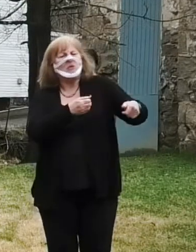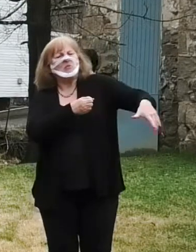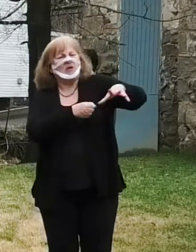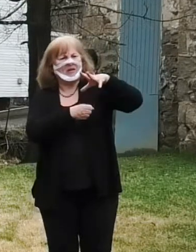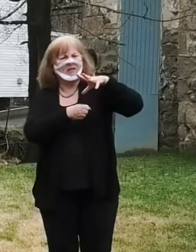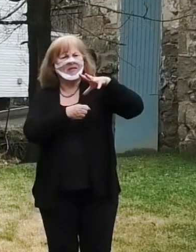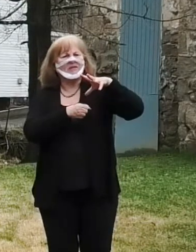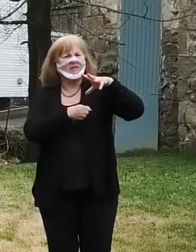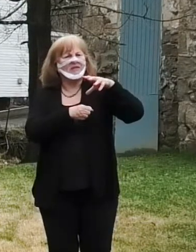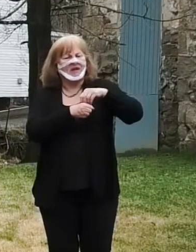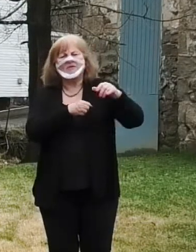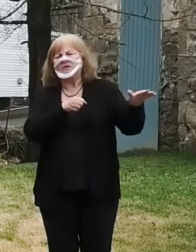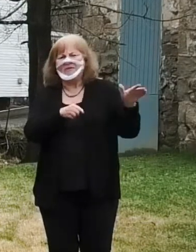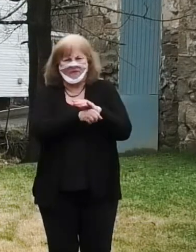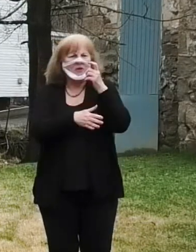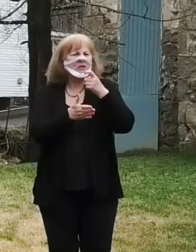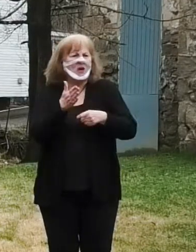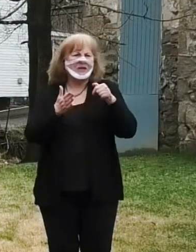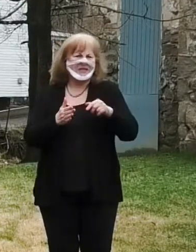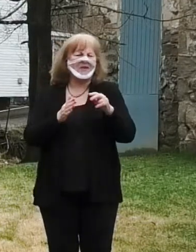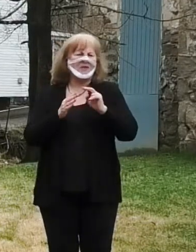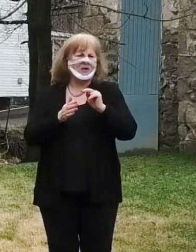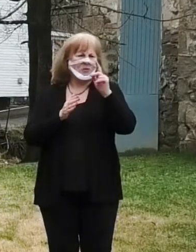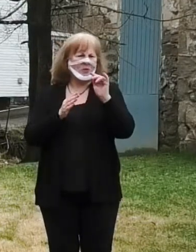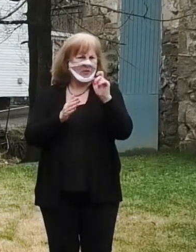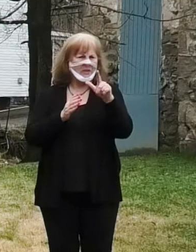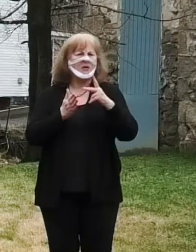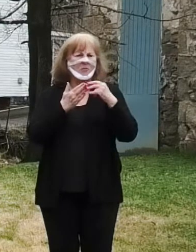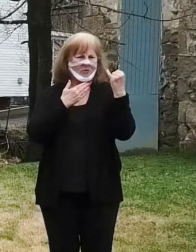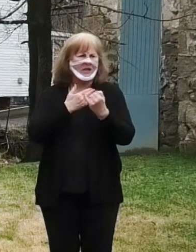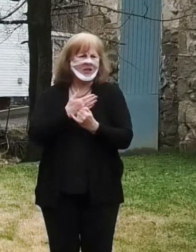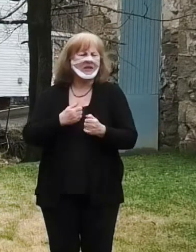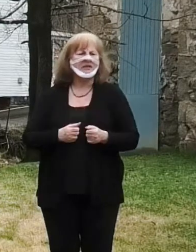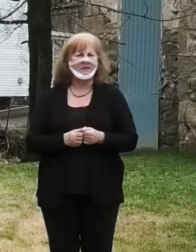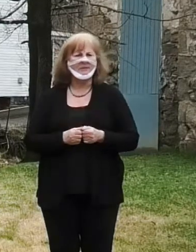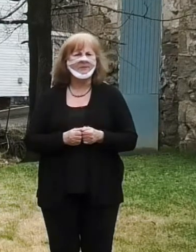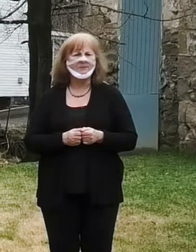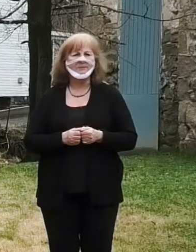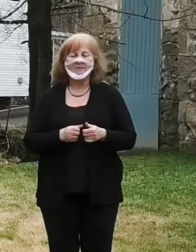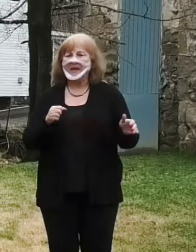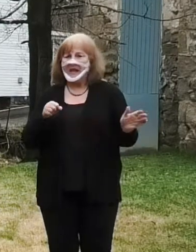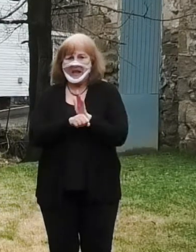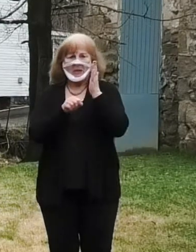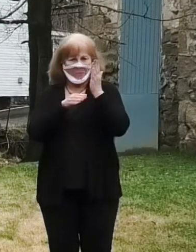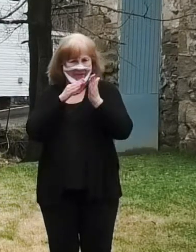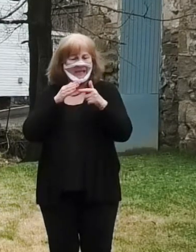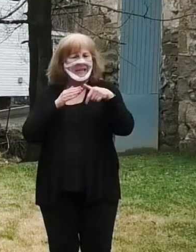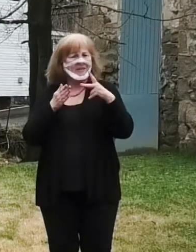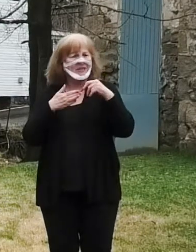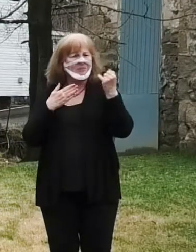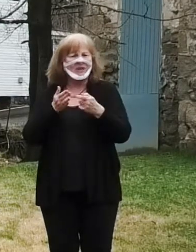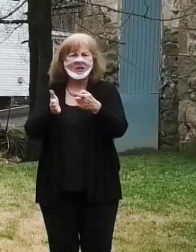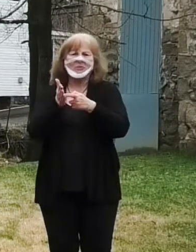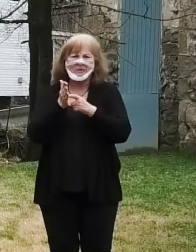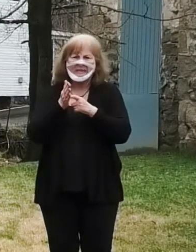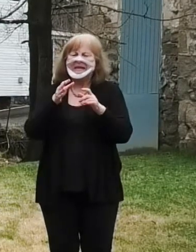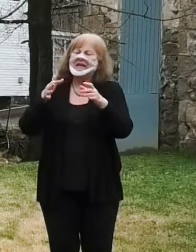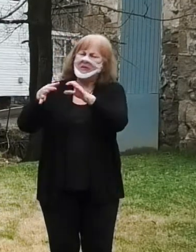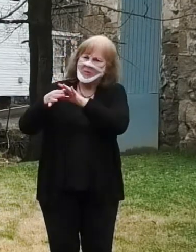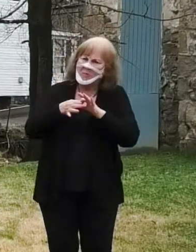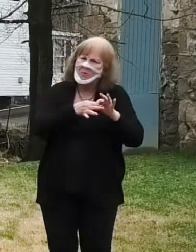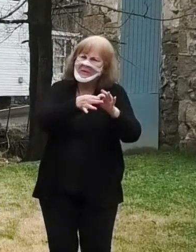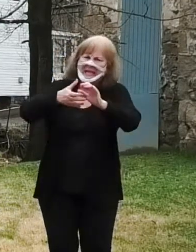of the extended North Tunnel project. Completing this project will take coordination